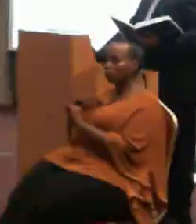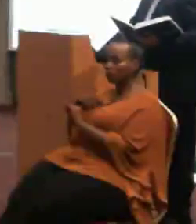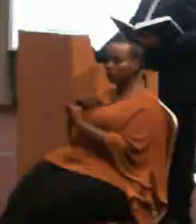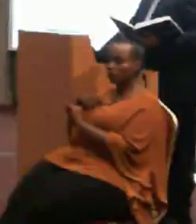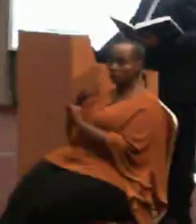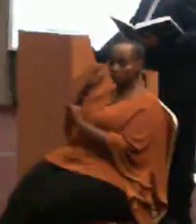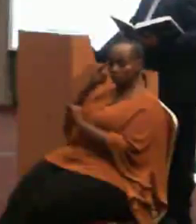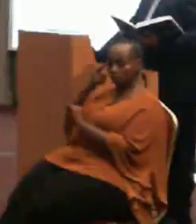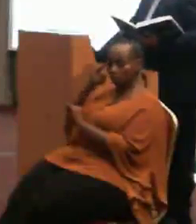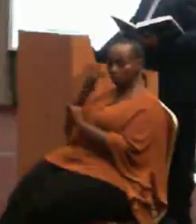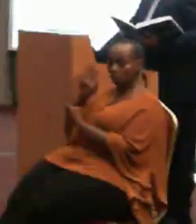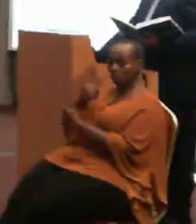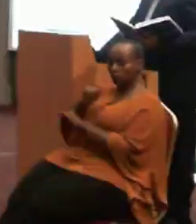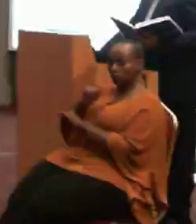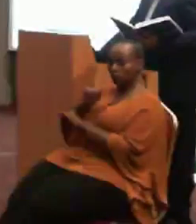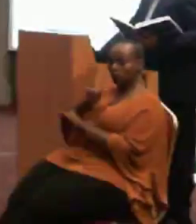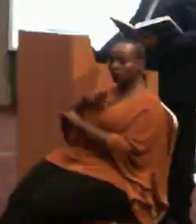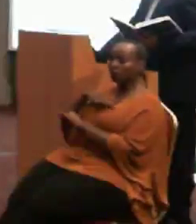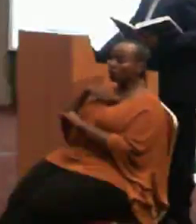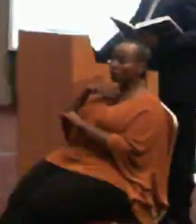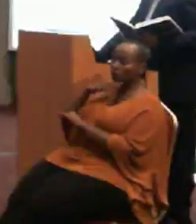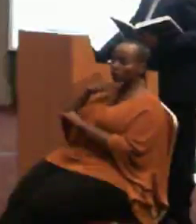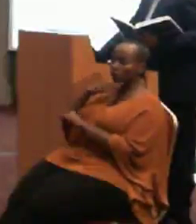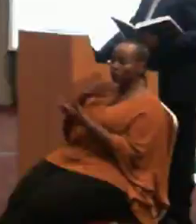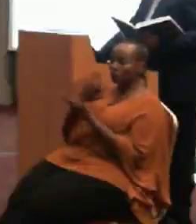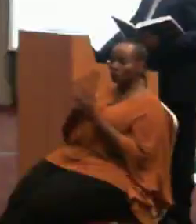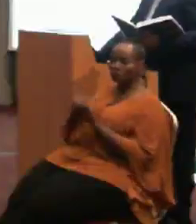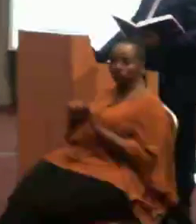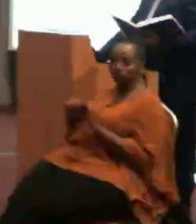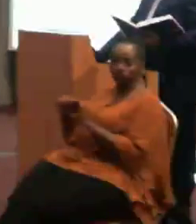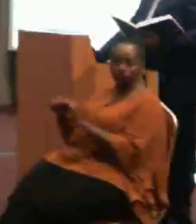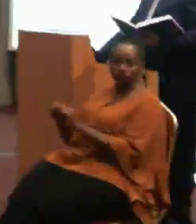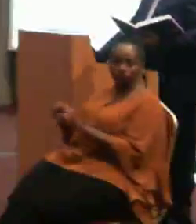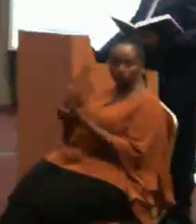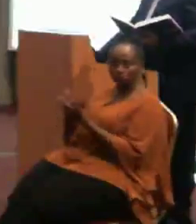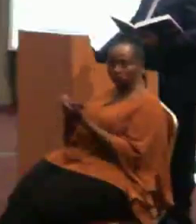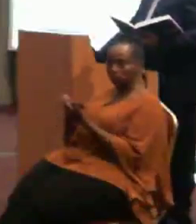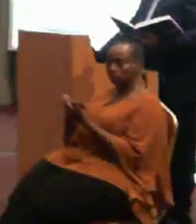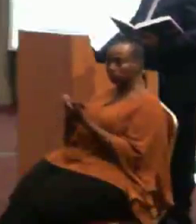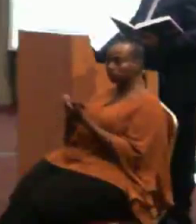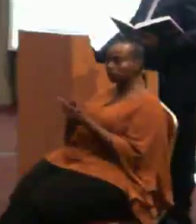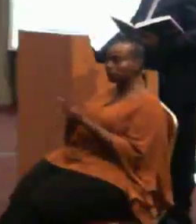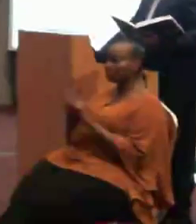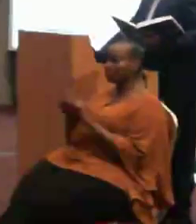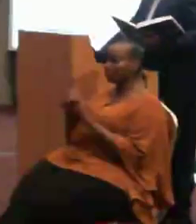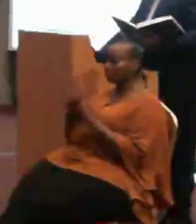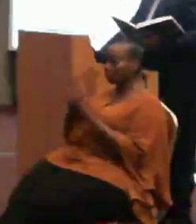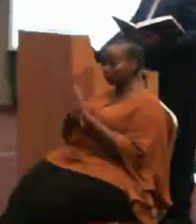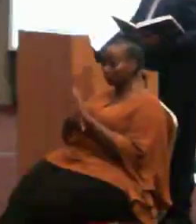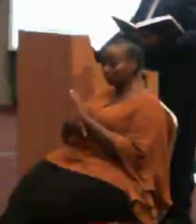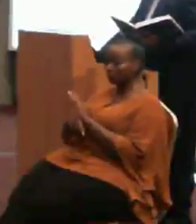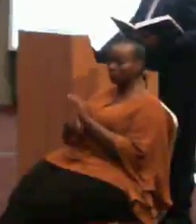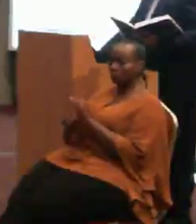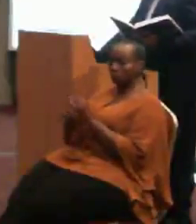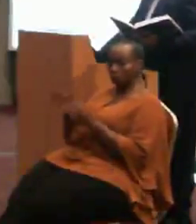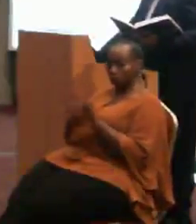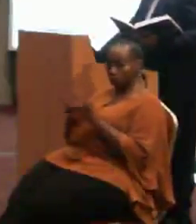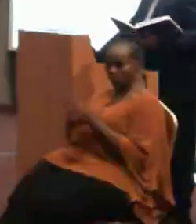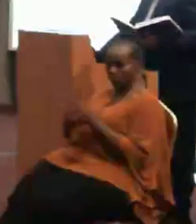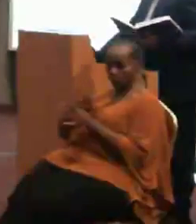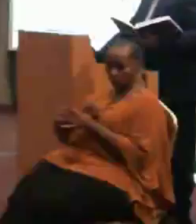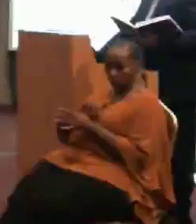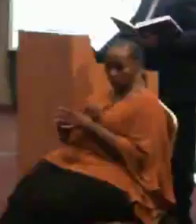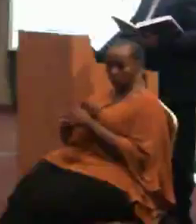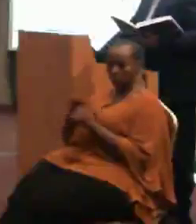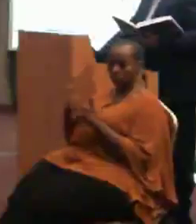adequate decision to be a sustainable organization. Now, obviously, I don't want to go into the merits of that